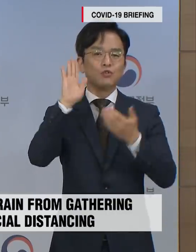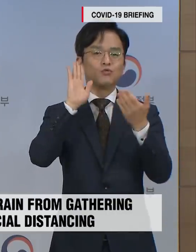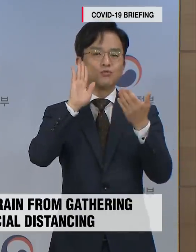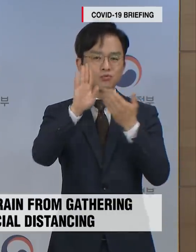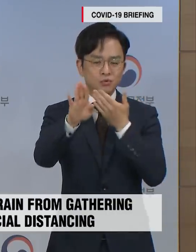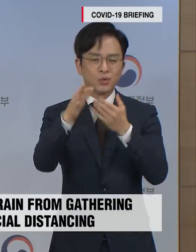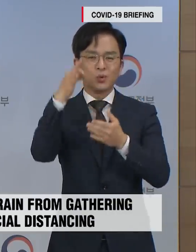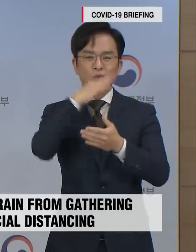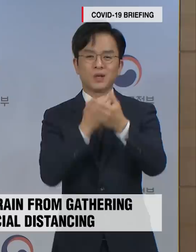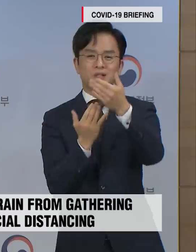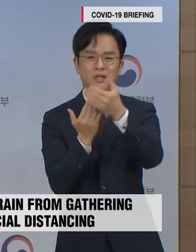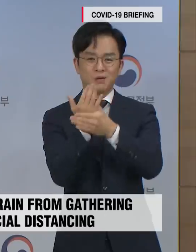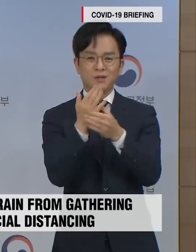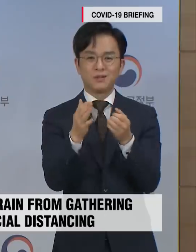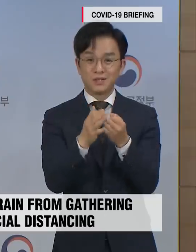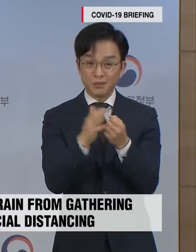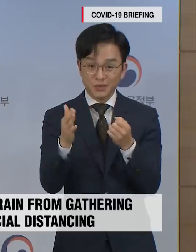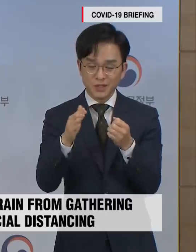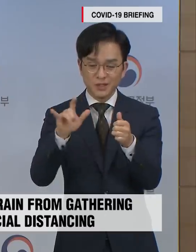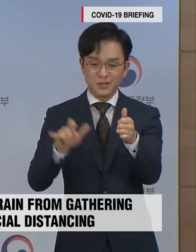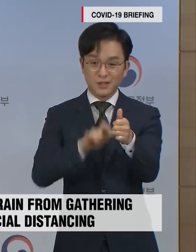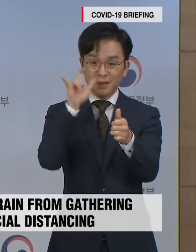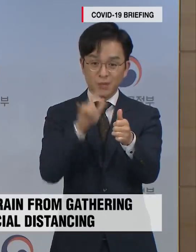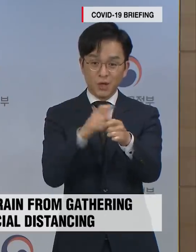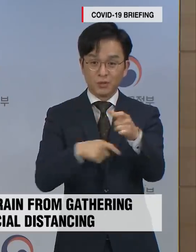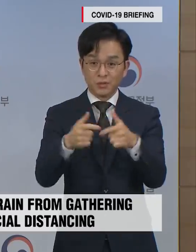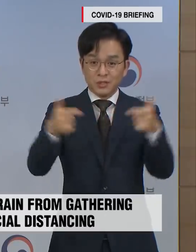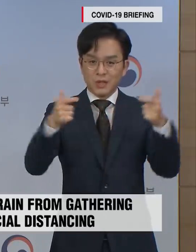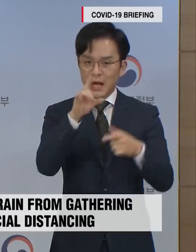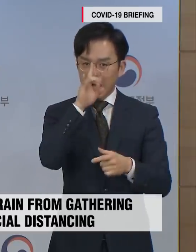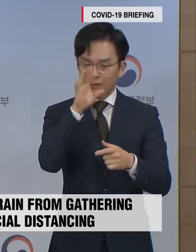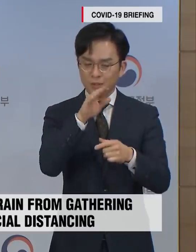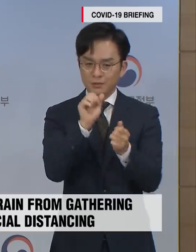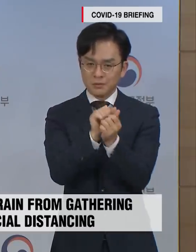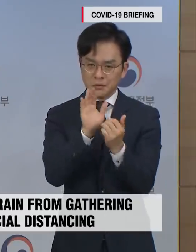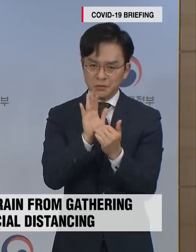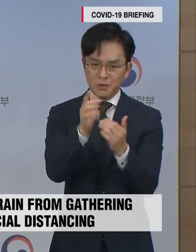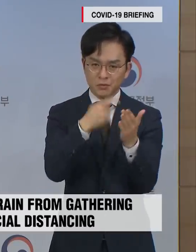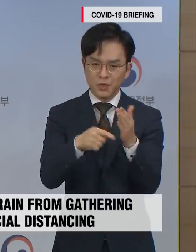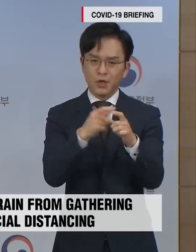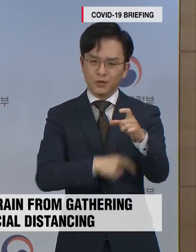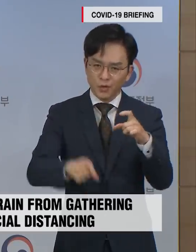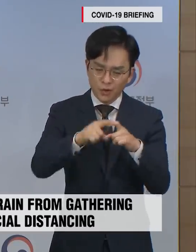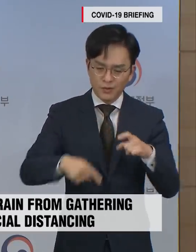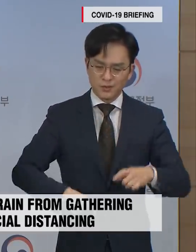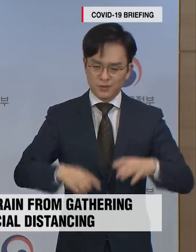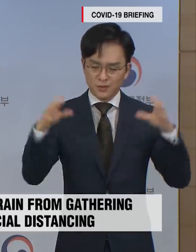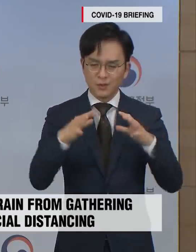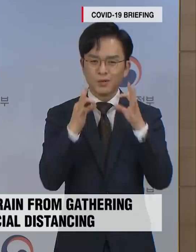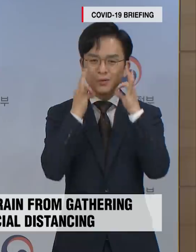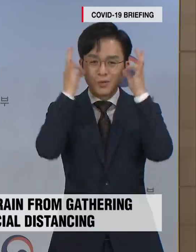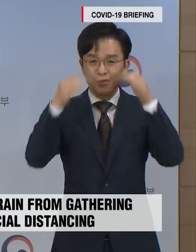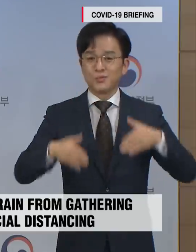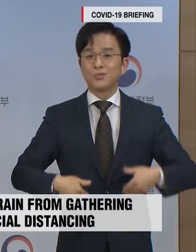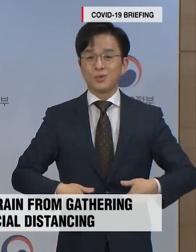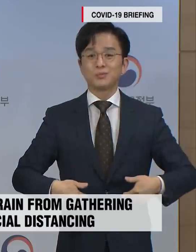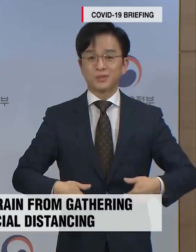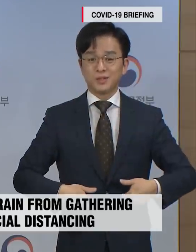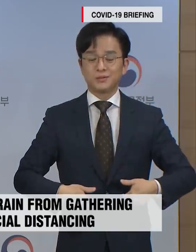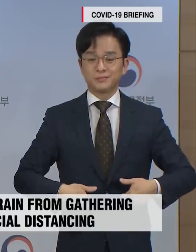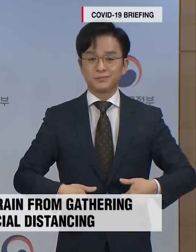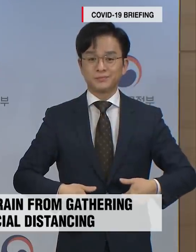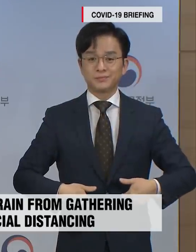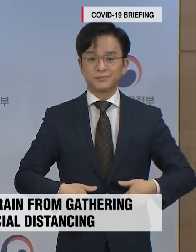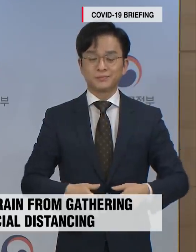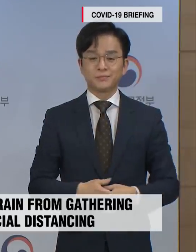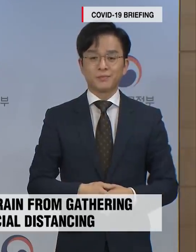So we have to make sure that we do not see a dramatic increase in the number of additional confirmed cases in the future. So we want to ask you to continue